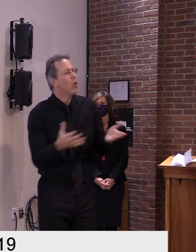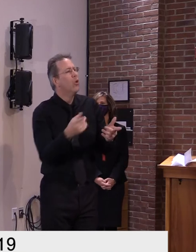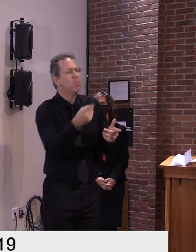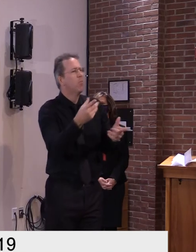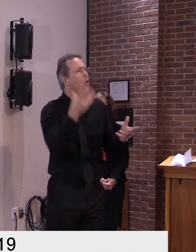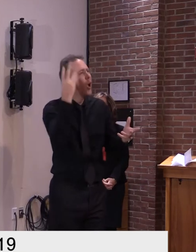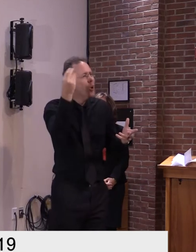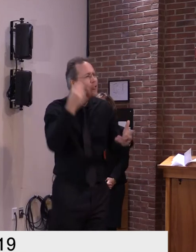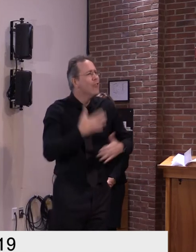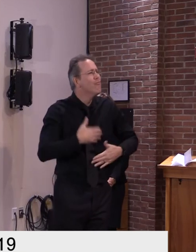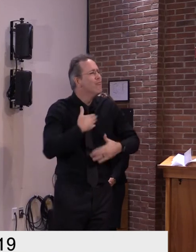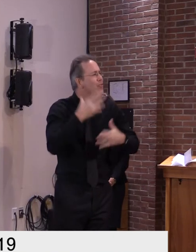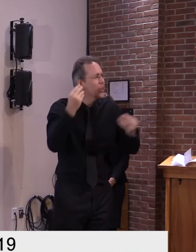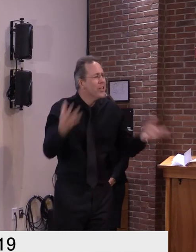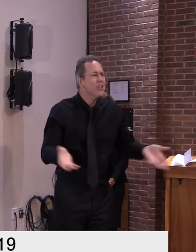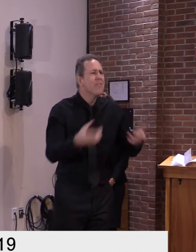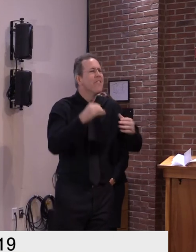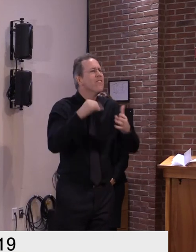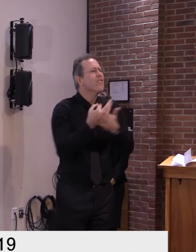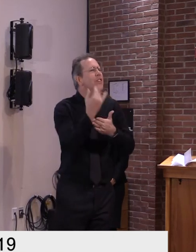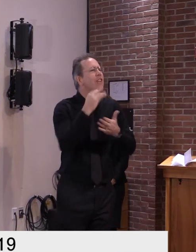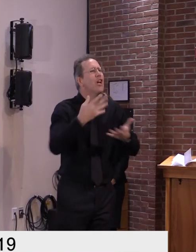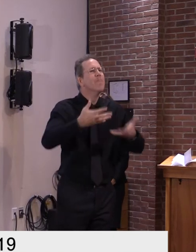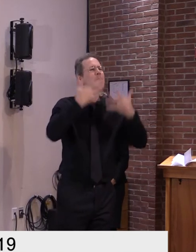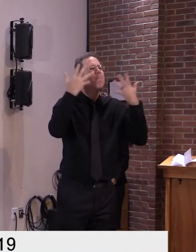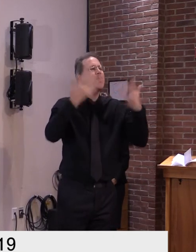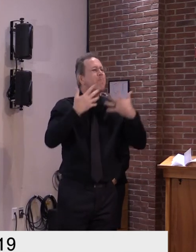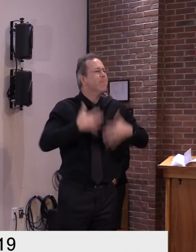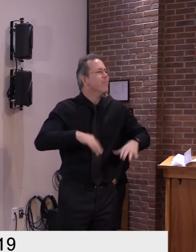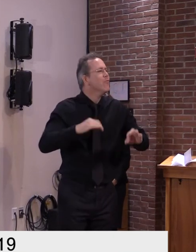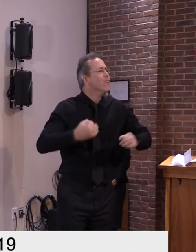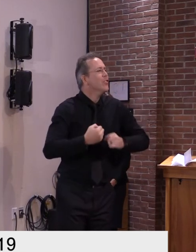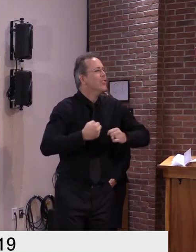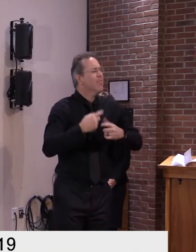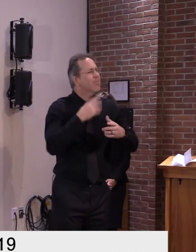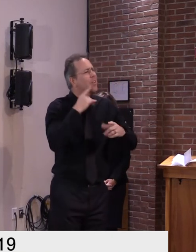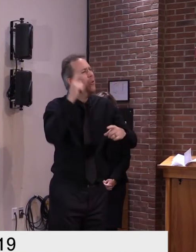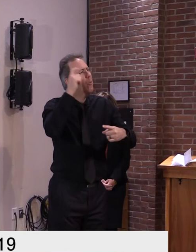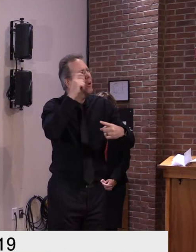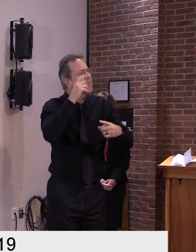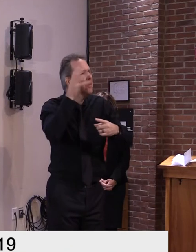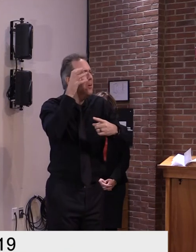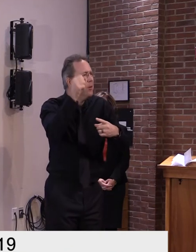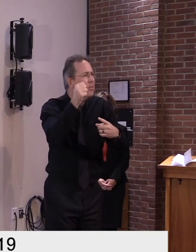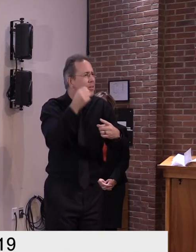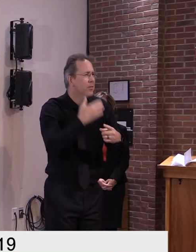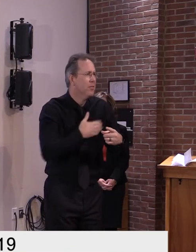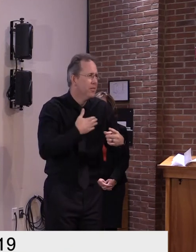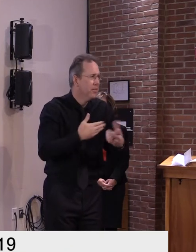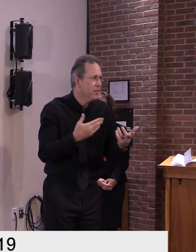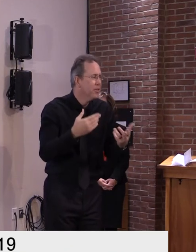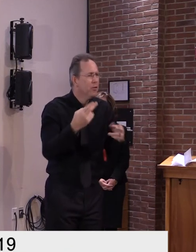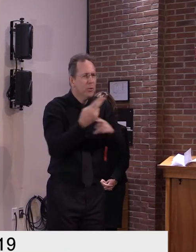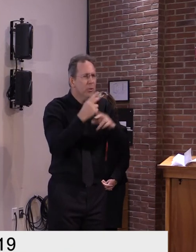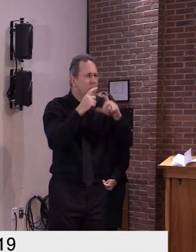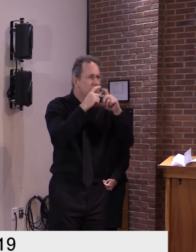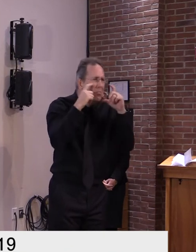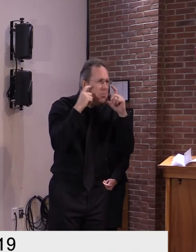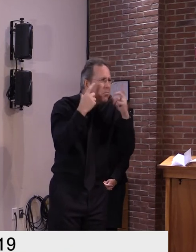recreate in that manner, and just making sure that we're masking up,